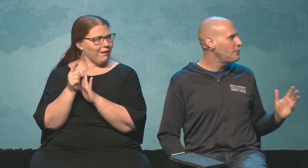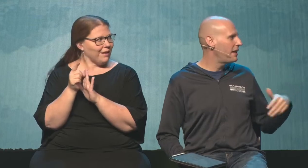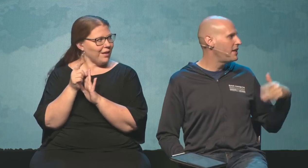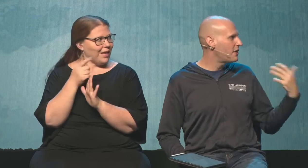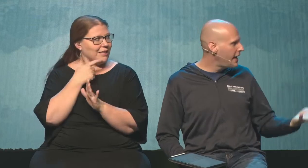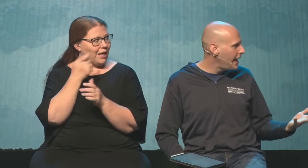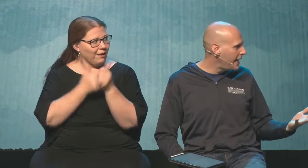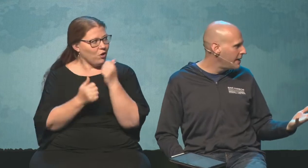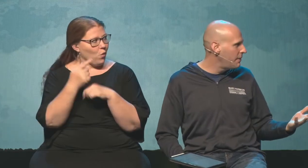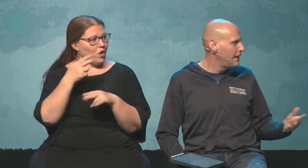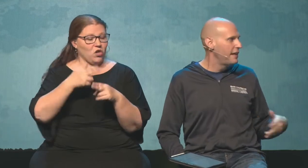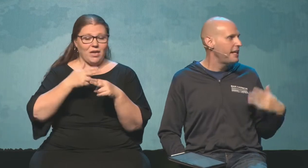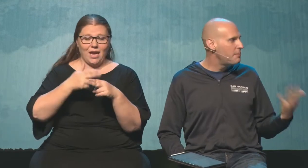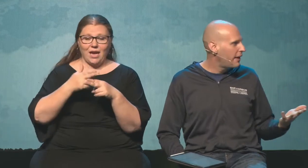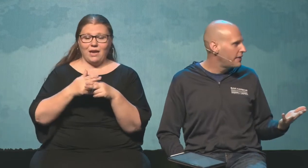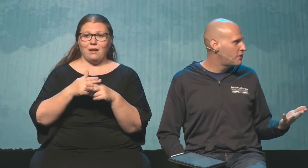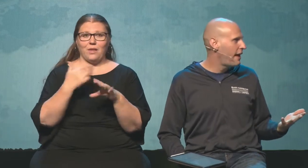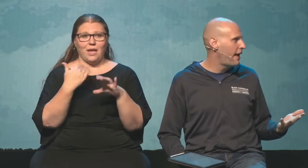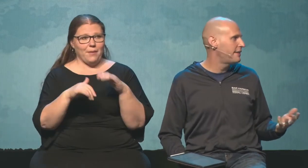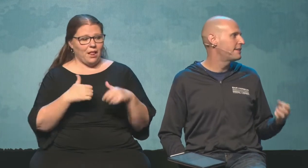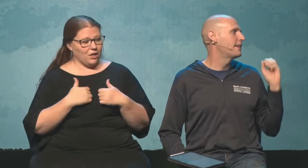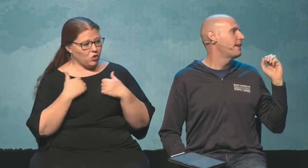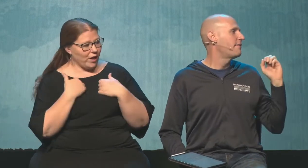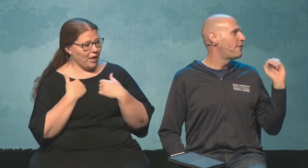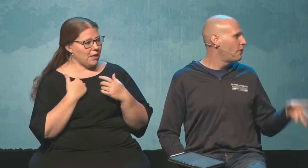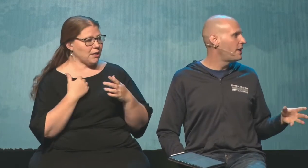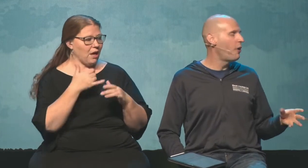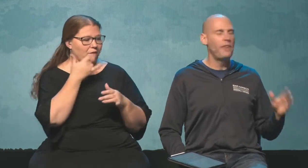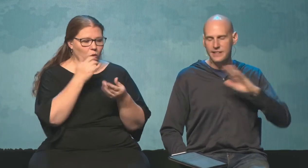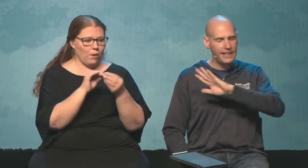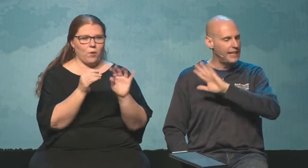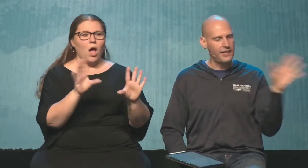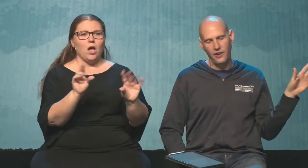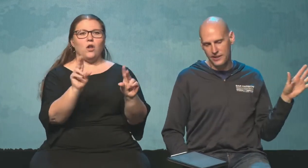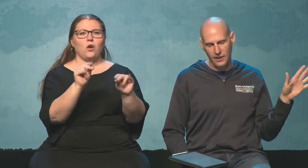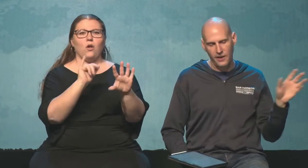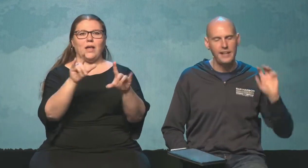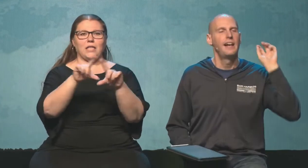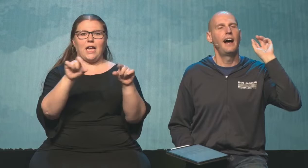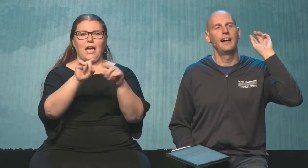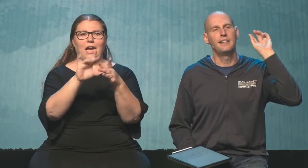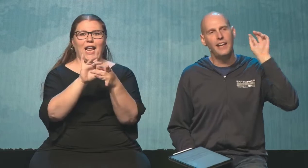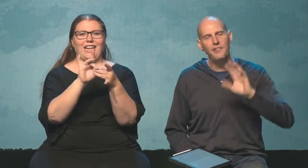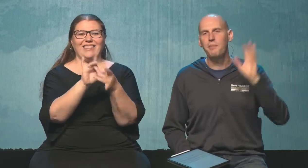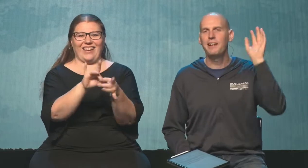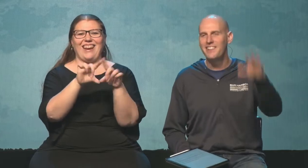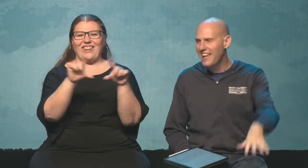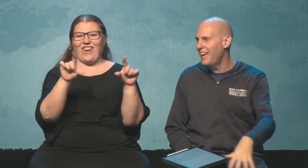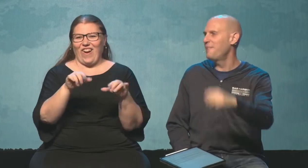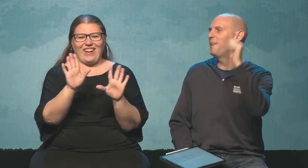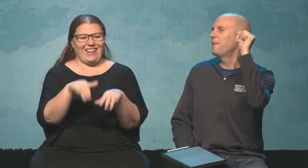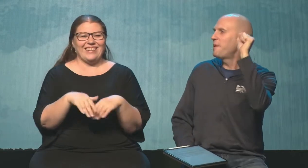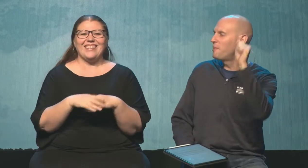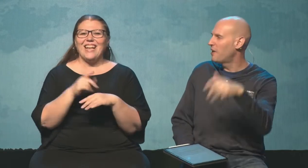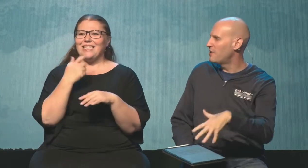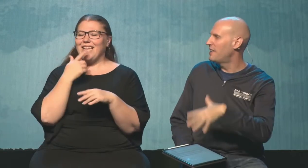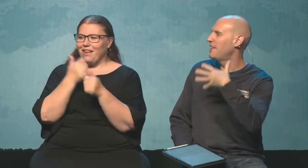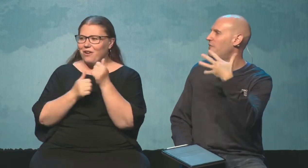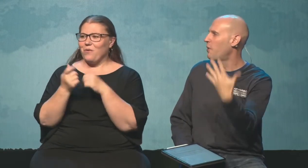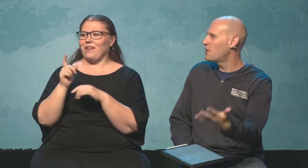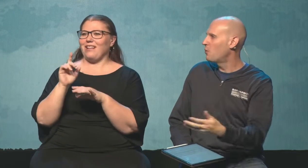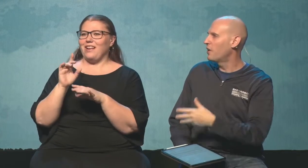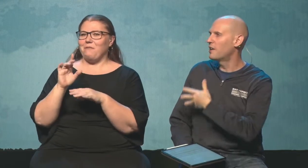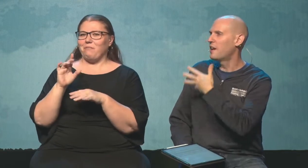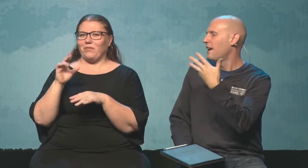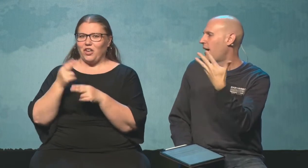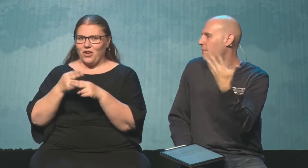tell everybody your name, email address, phone. Oh, that's the Connect card. Sorry. Tell everybody your name, maybe where you live,